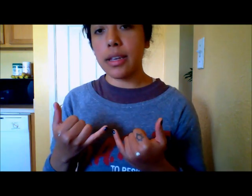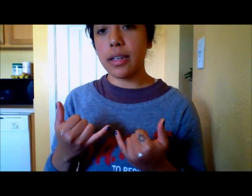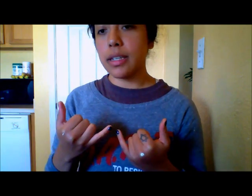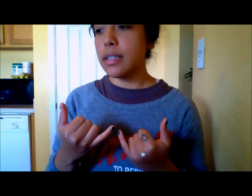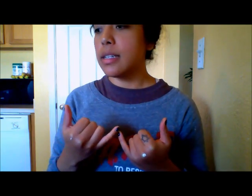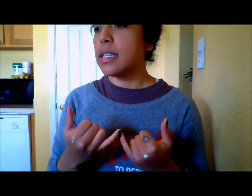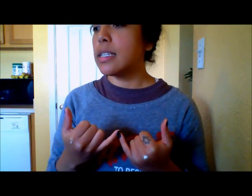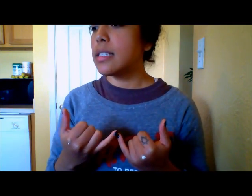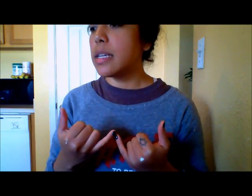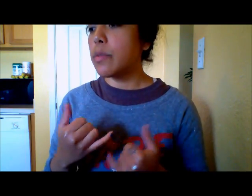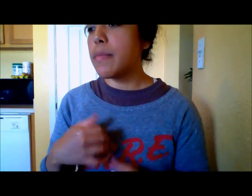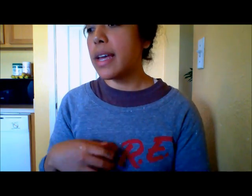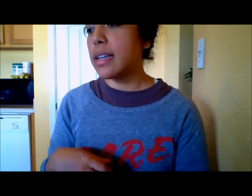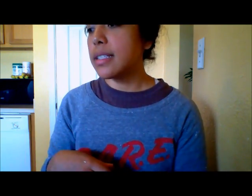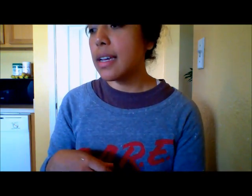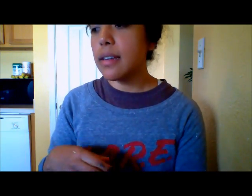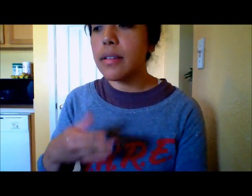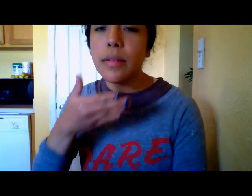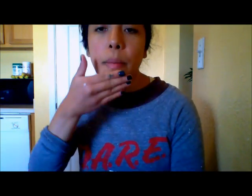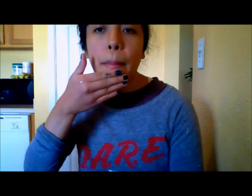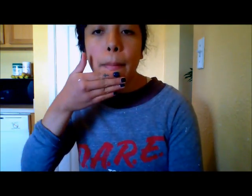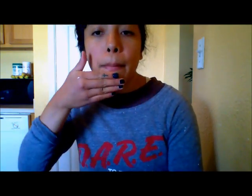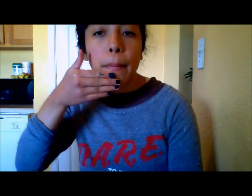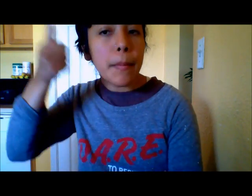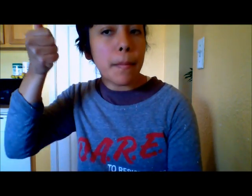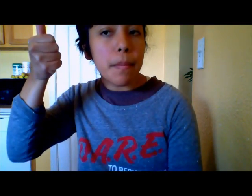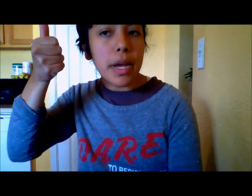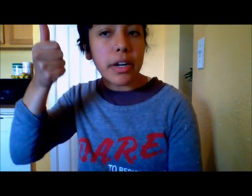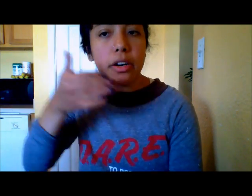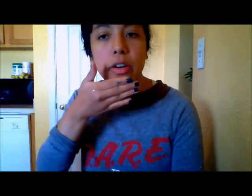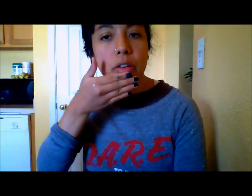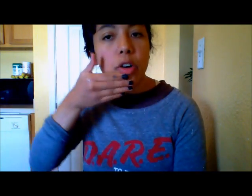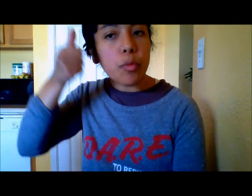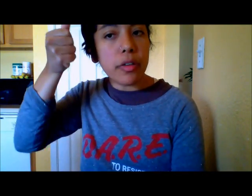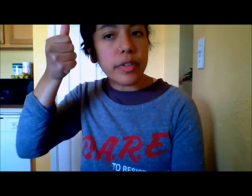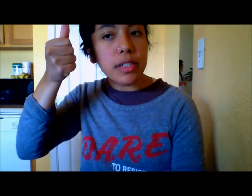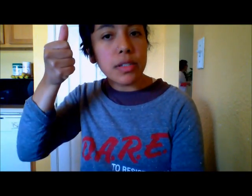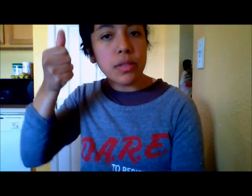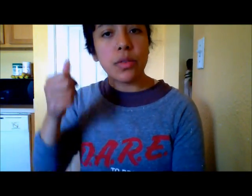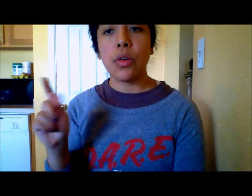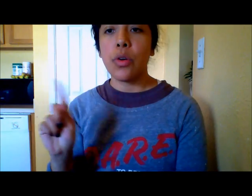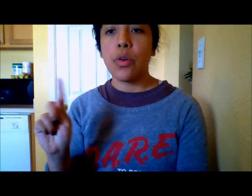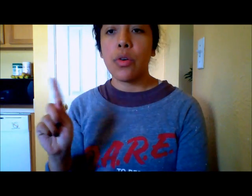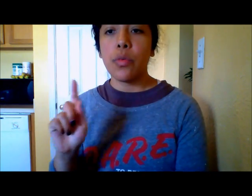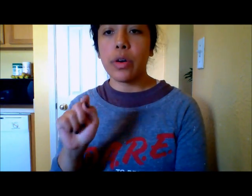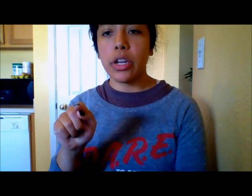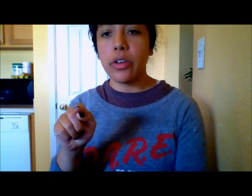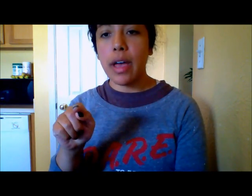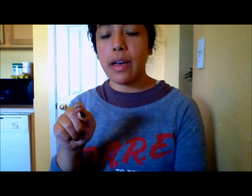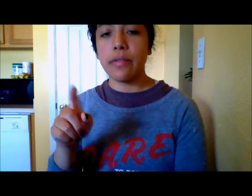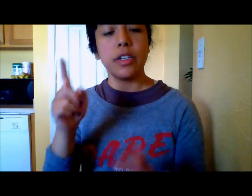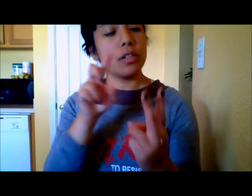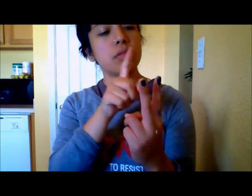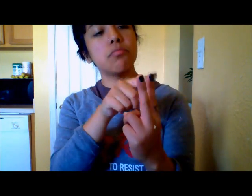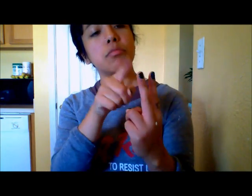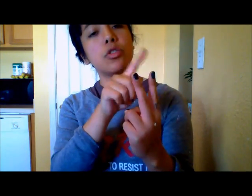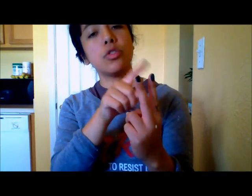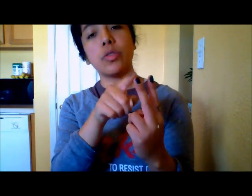the diplomatic side. Better or preference, where you have a